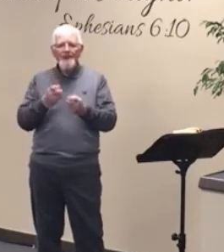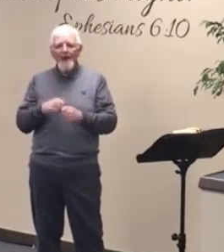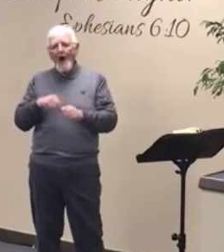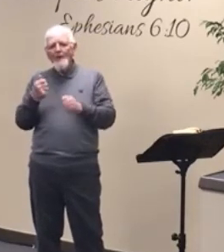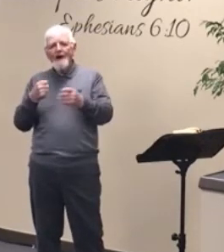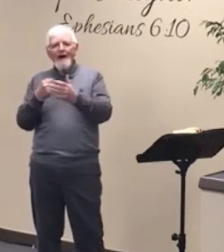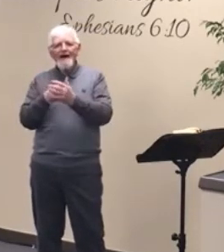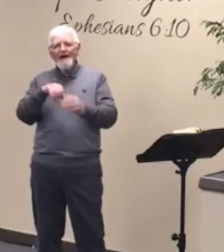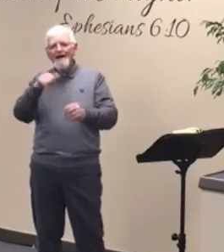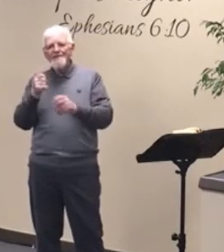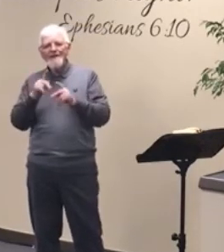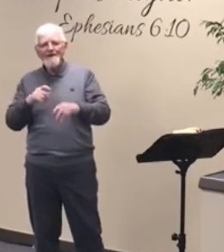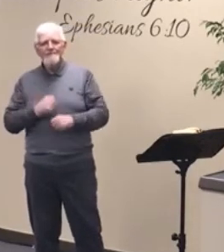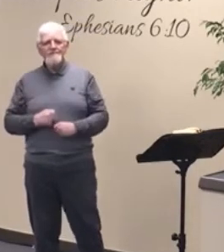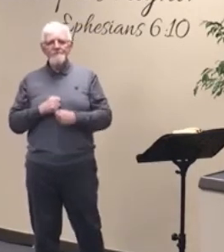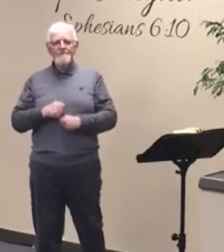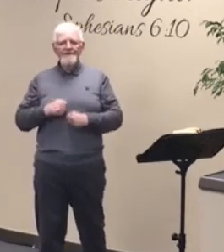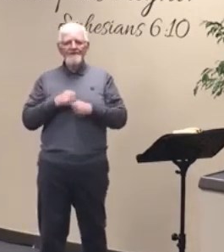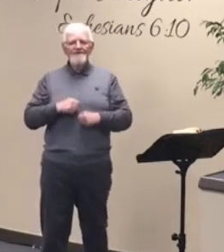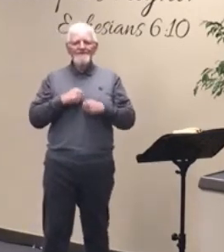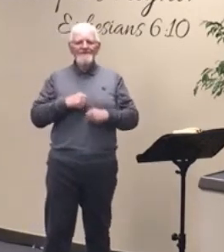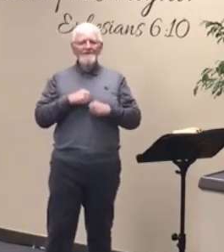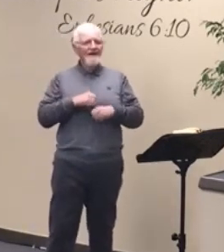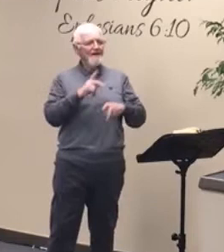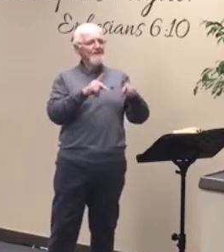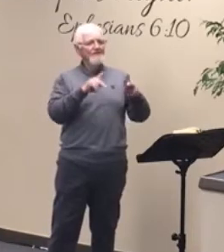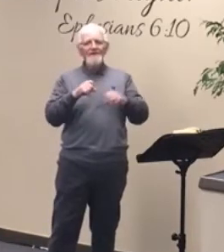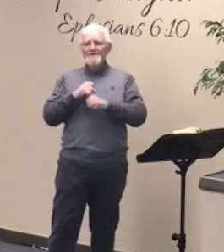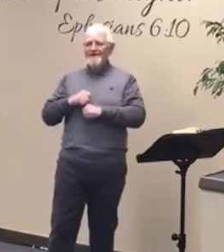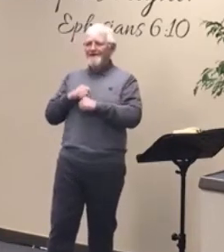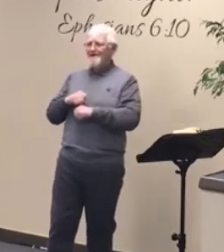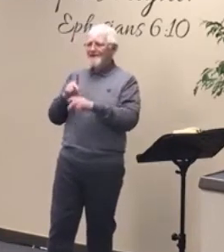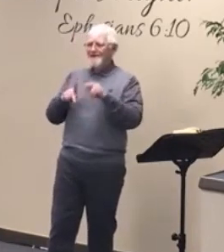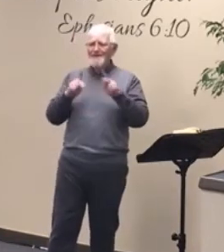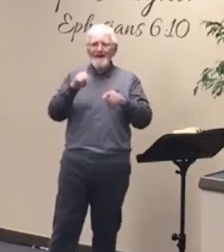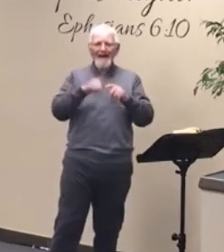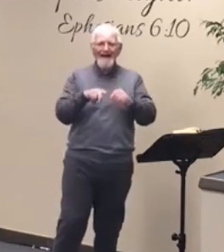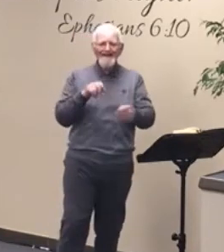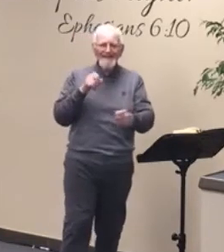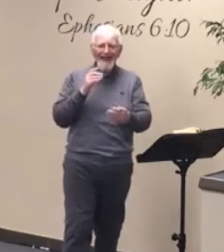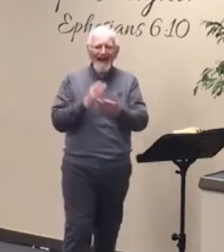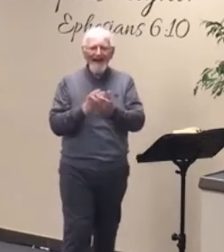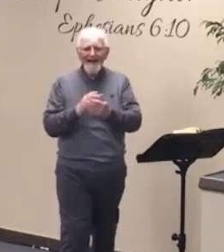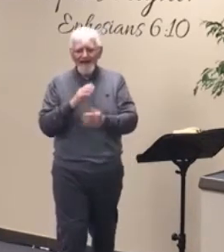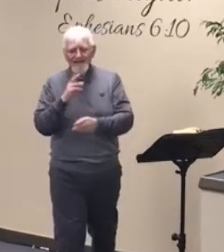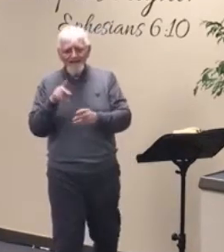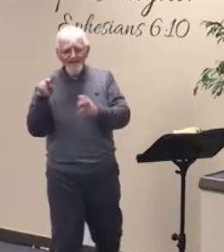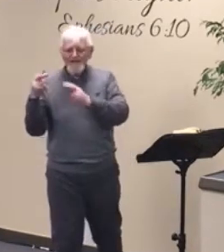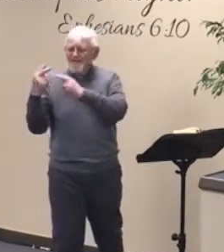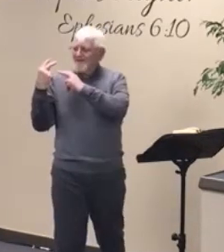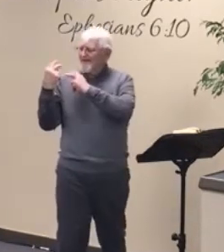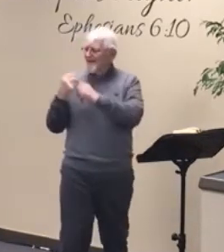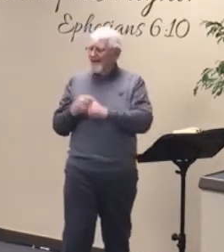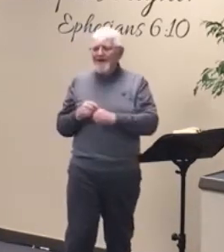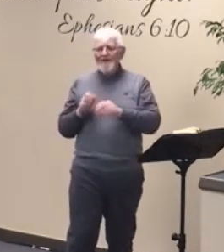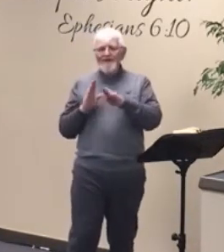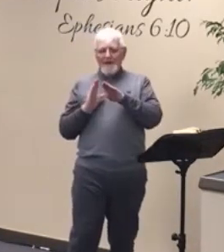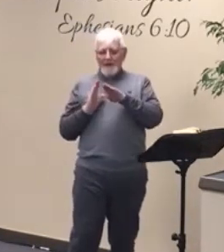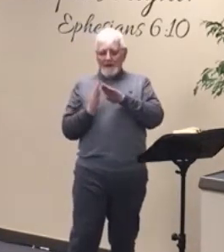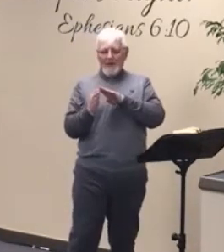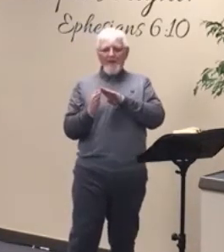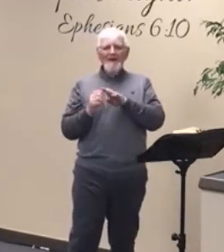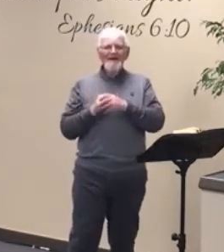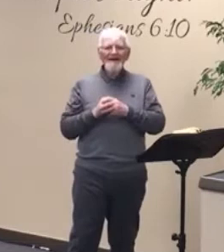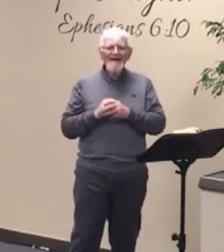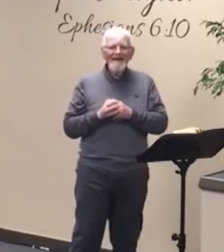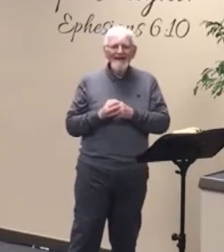else. Sorry, new guy, sorry. Can't stop. They never turned around. I missed them by an inch, and then